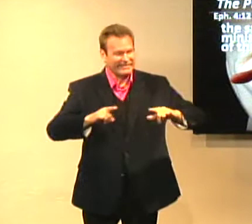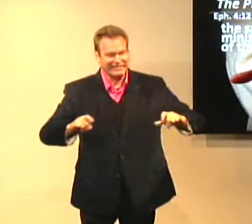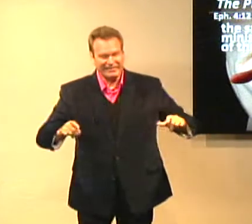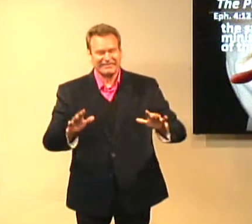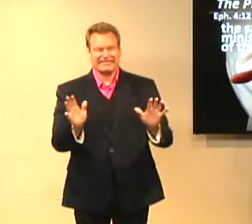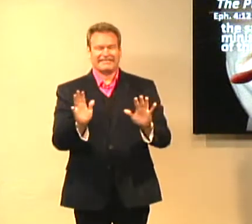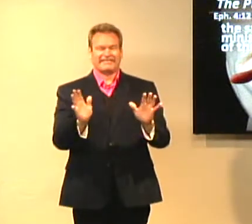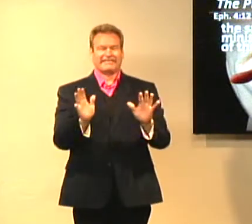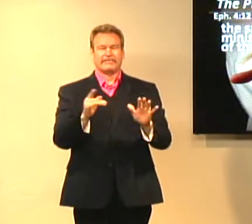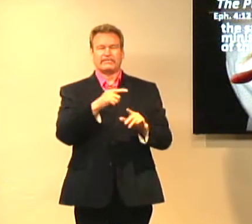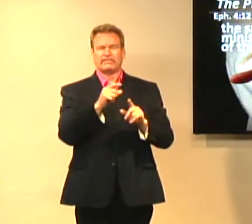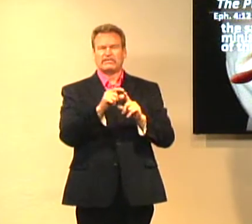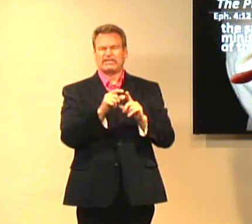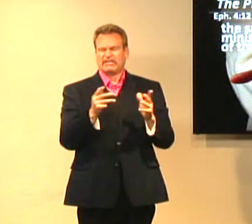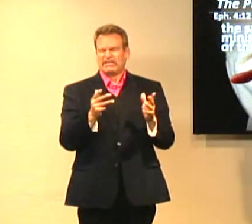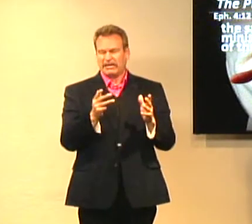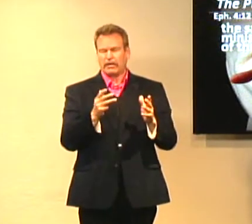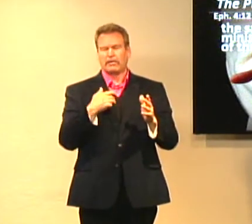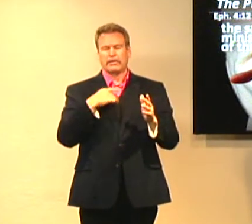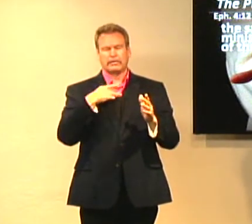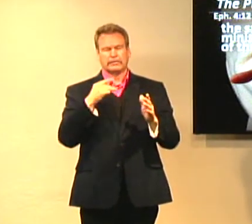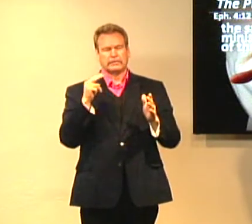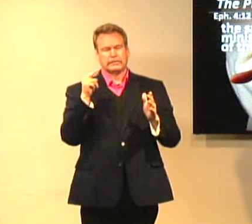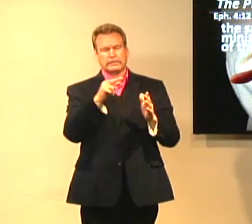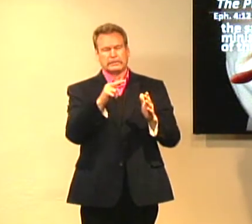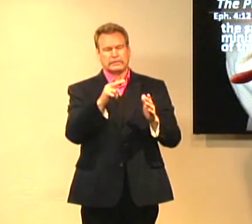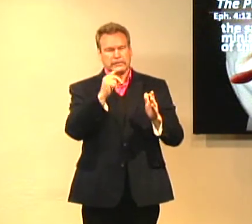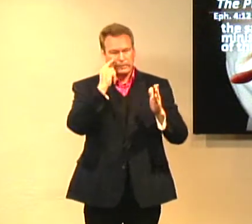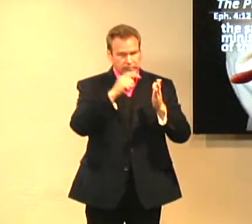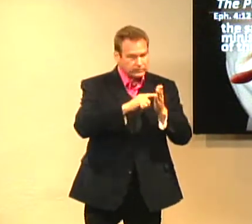Different resources, different equipment, things.